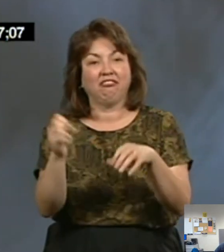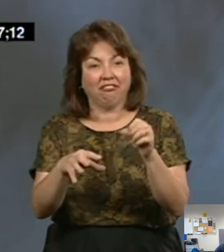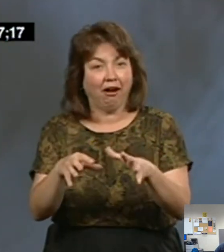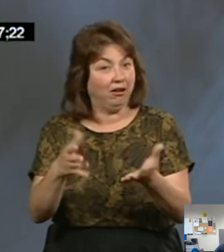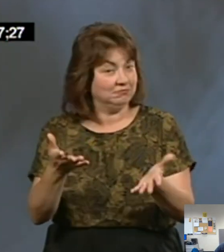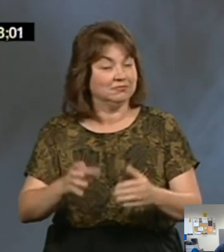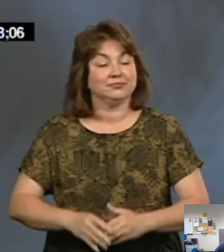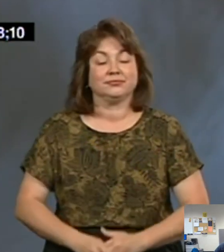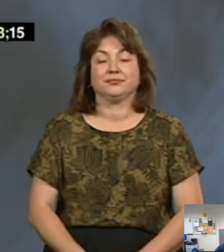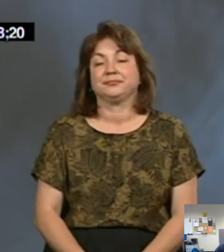So